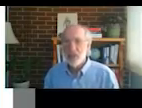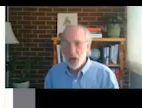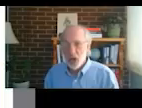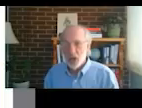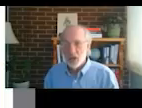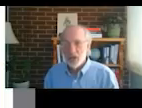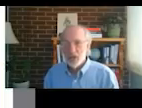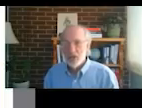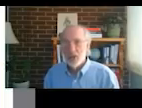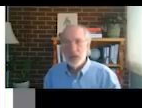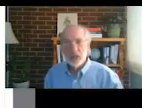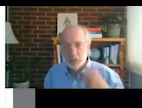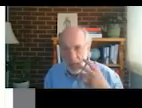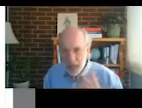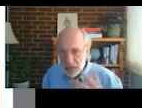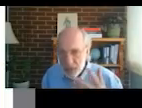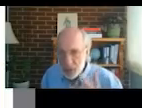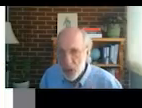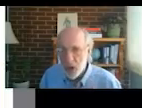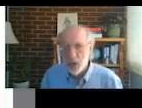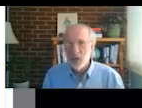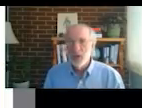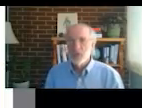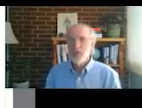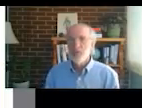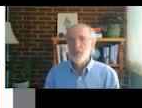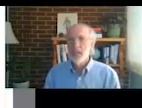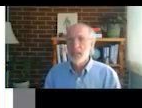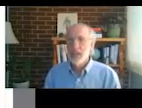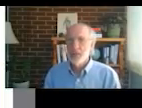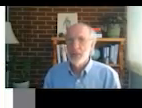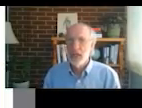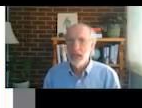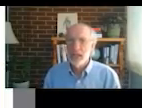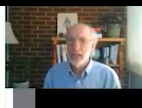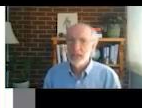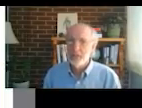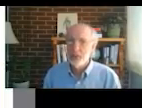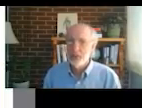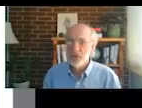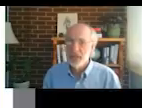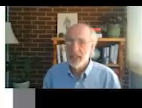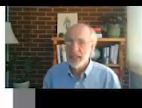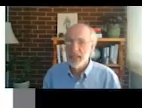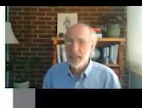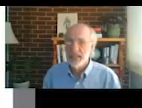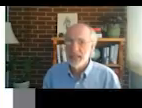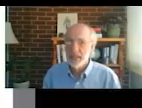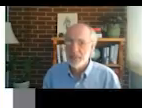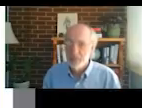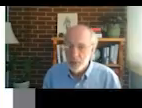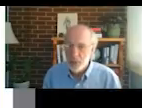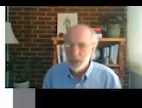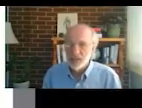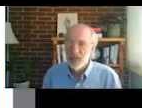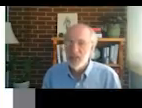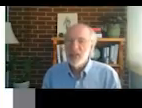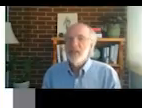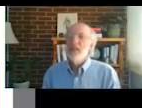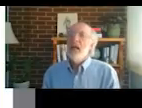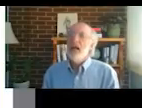the doll. So mand for doll would become important at that